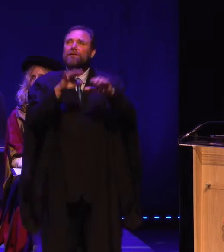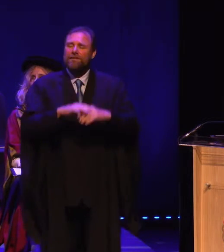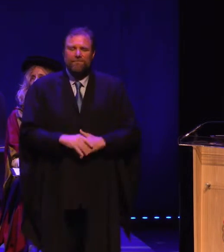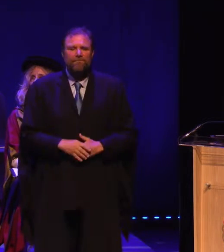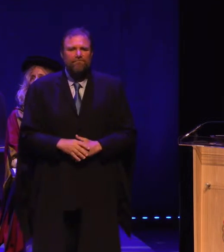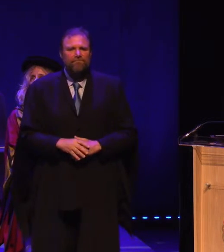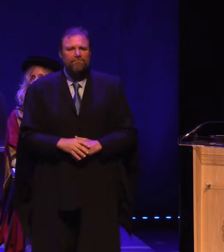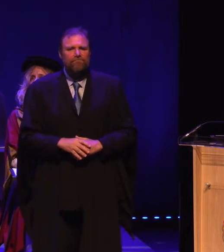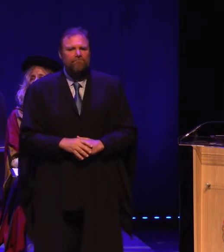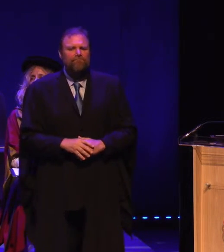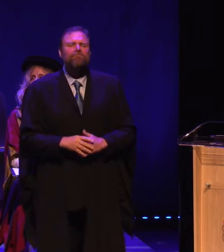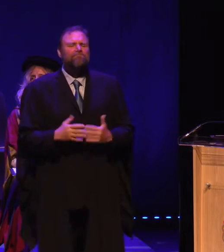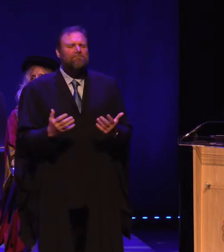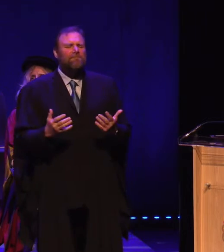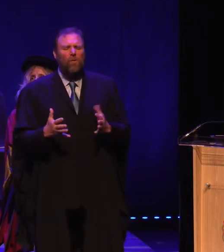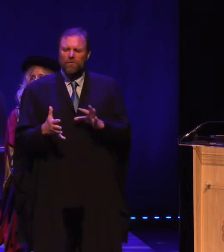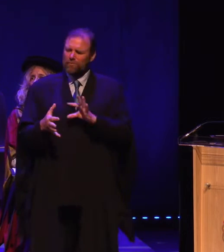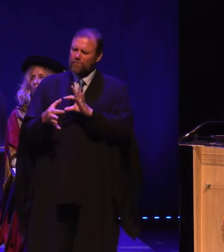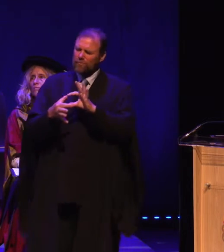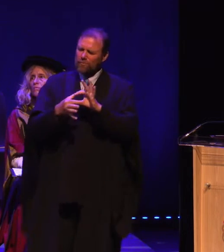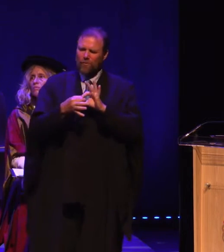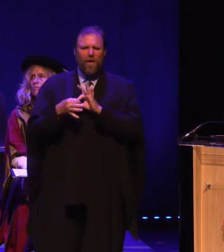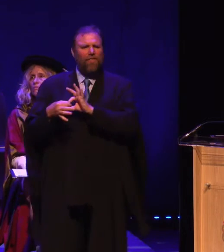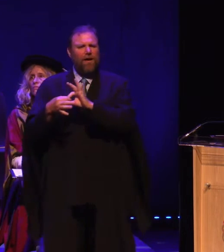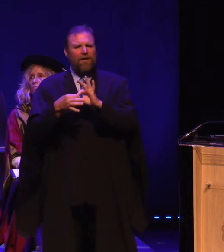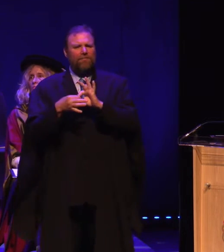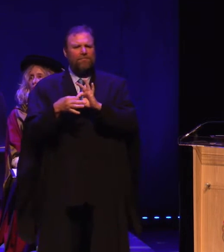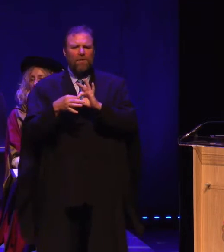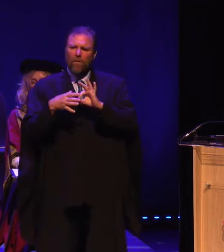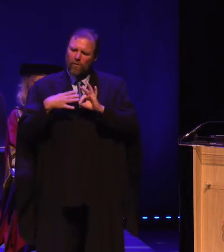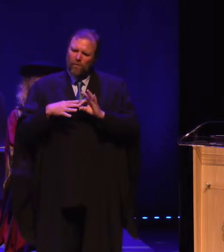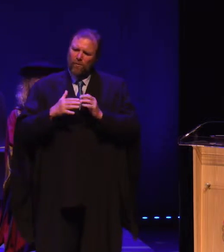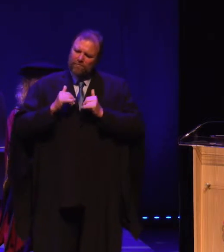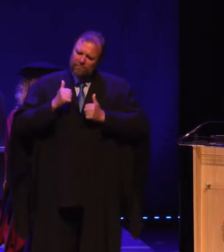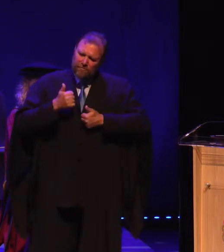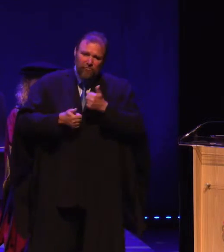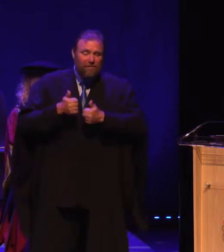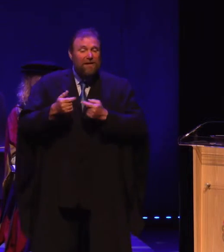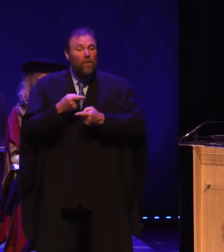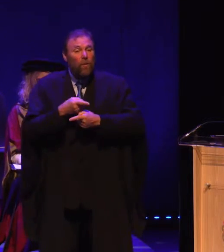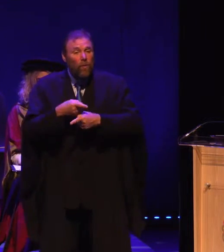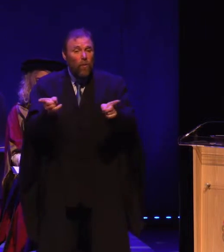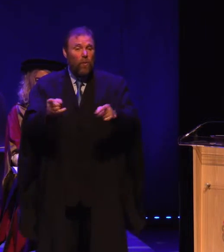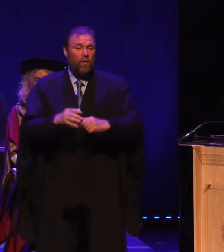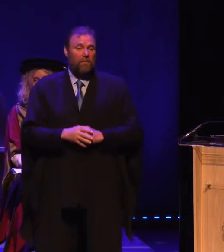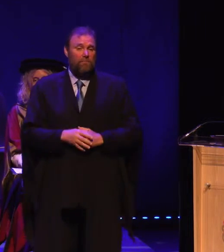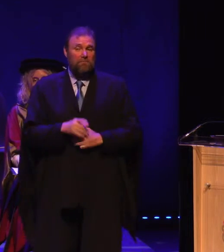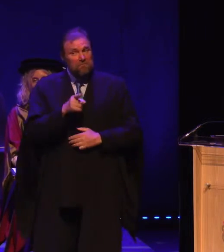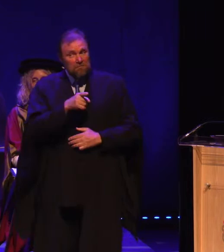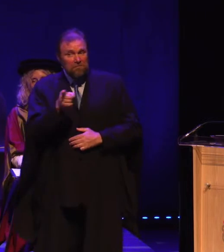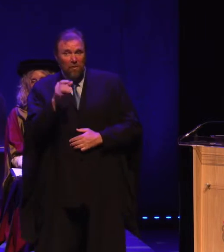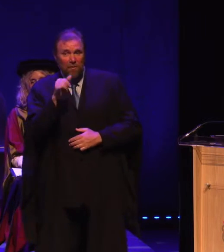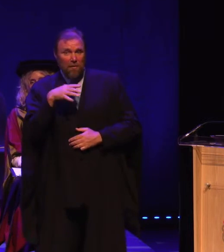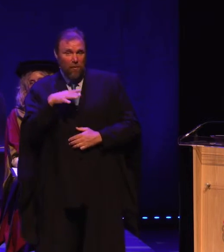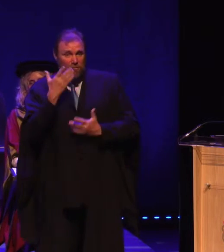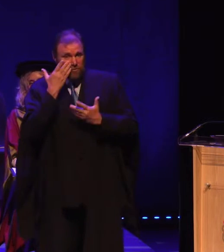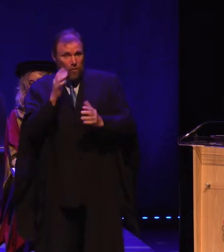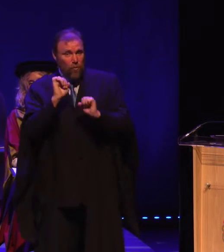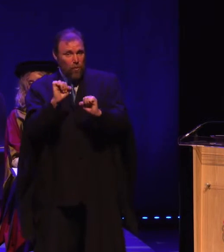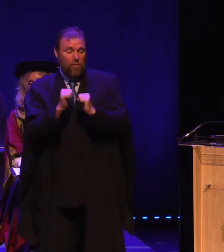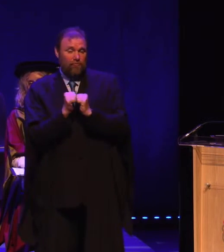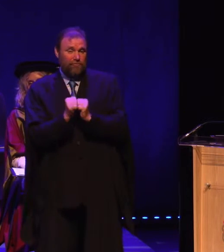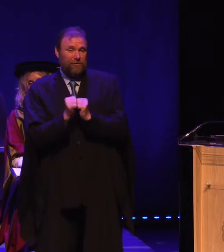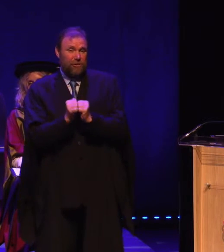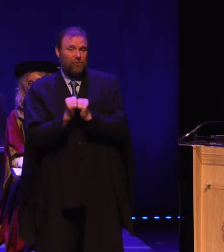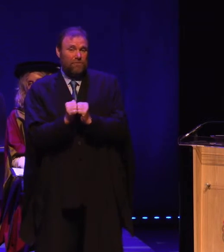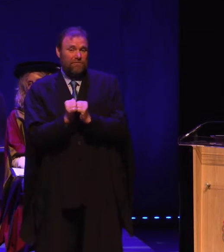congregation. So together, we'd like to congratulate you, just as you might wish to show your appreciation